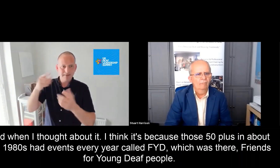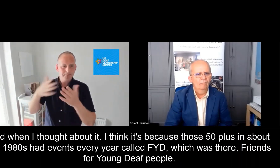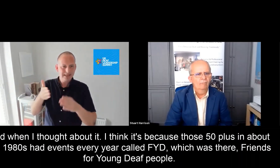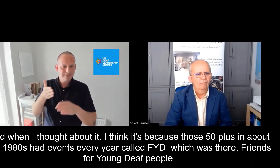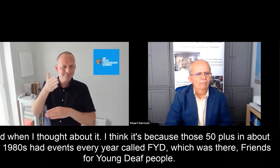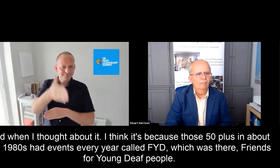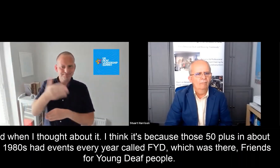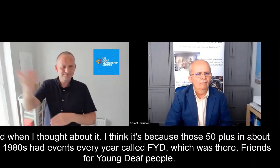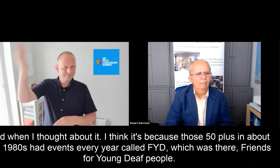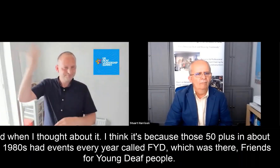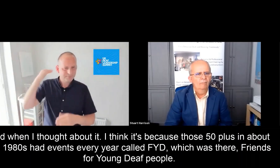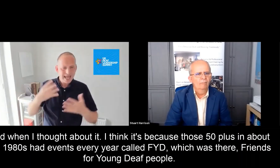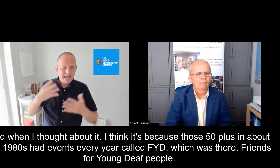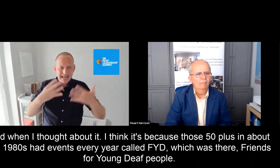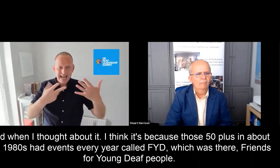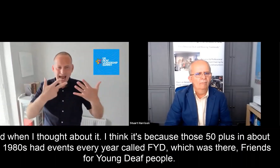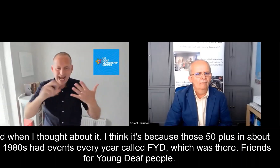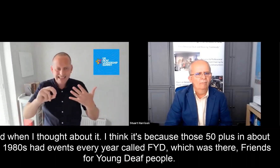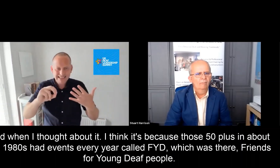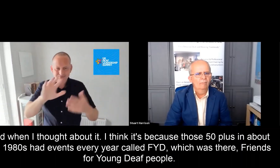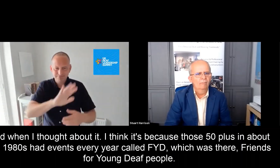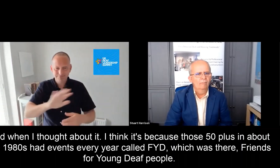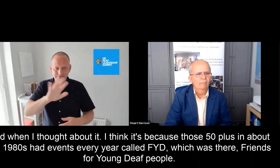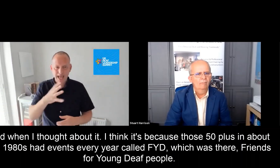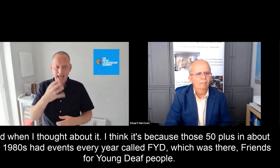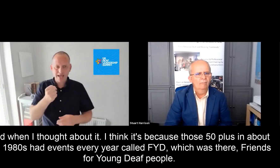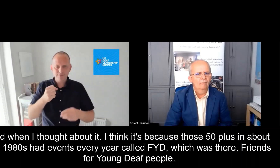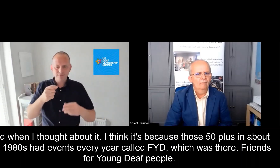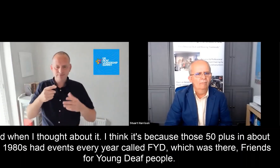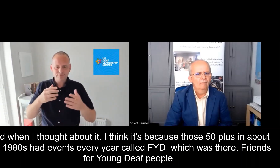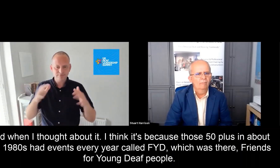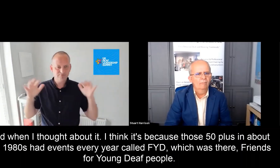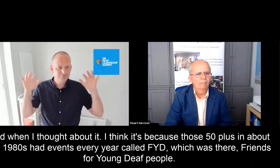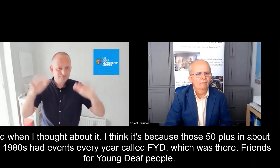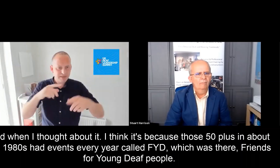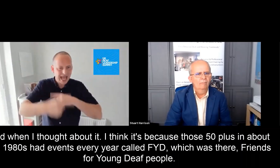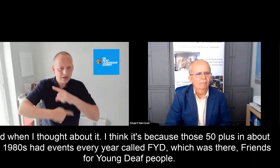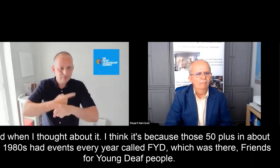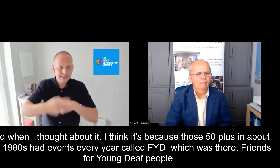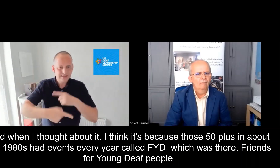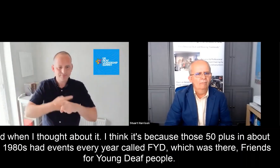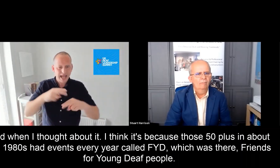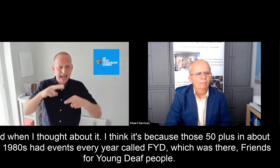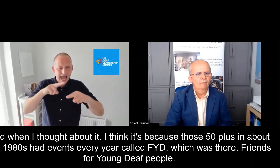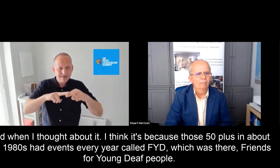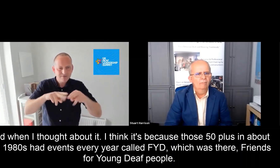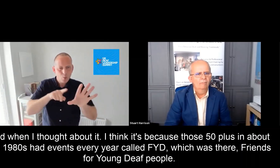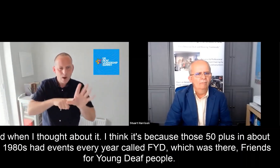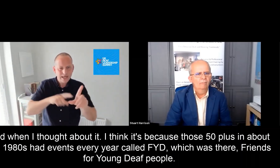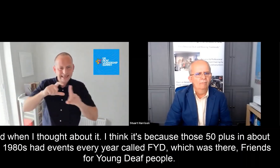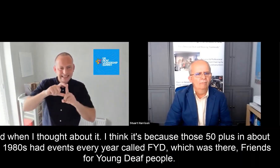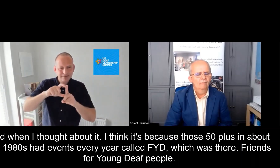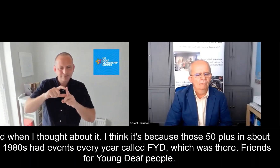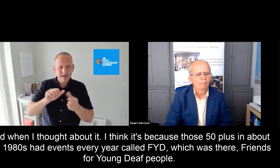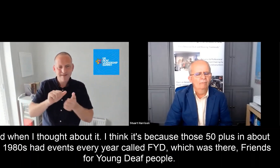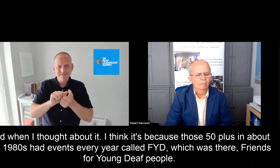thought about it, I think it's because those 50 plus in about the 1980s had an event every year